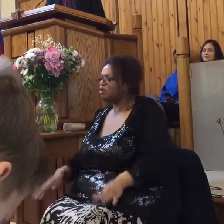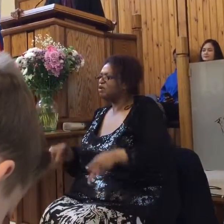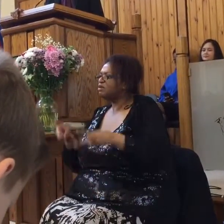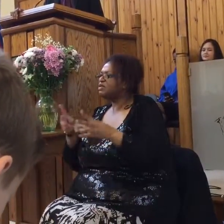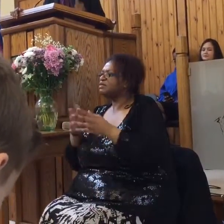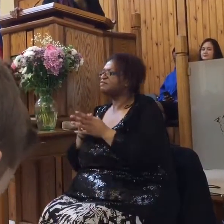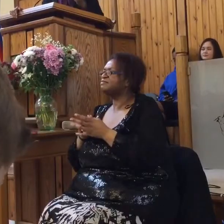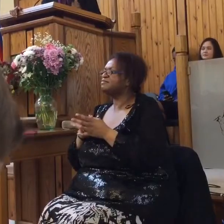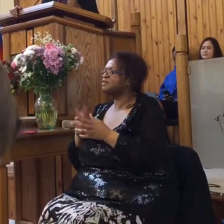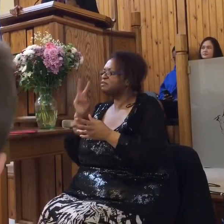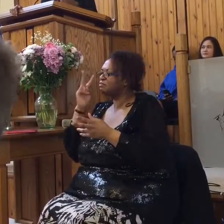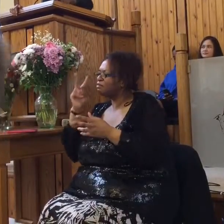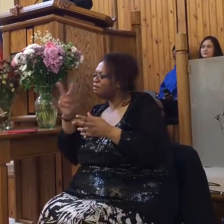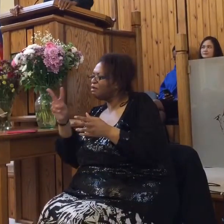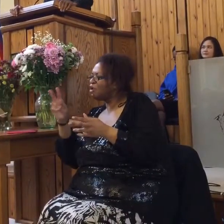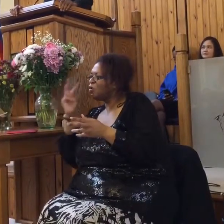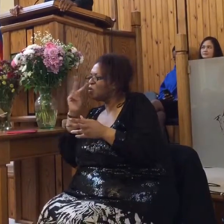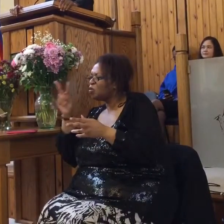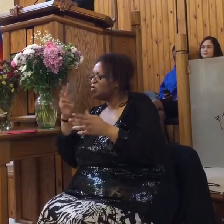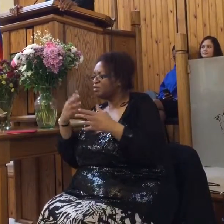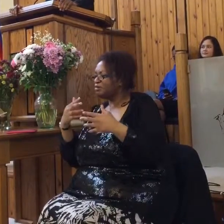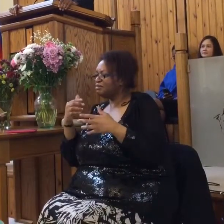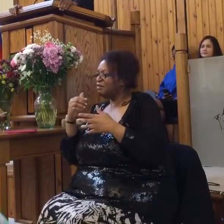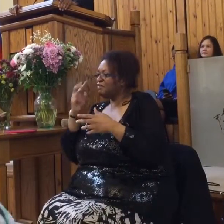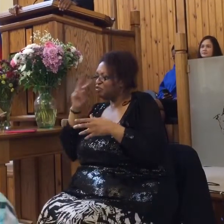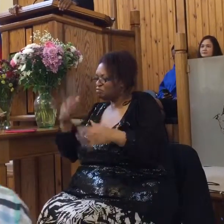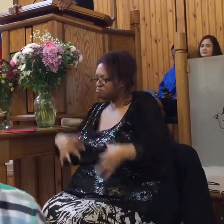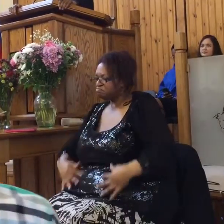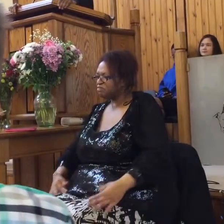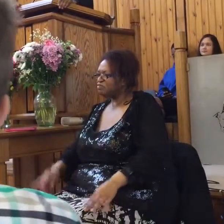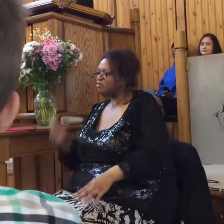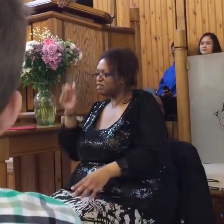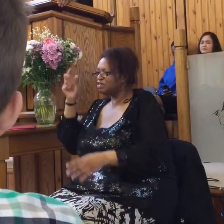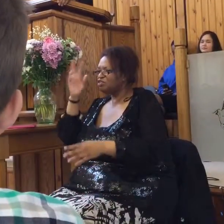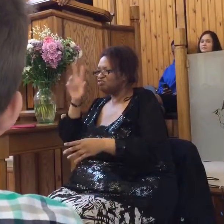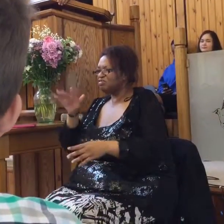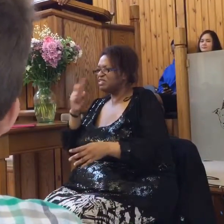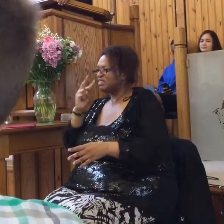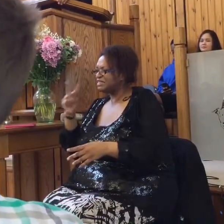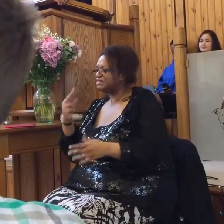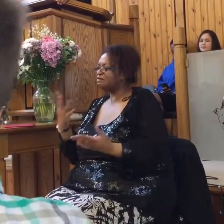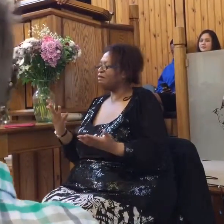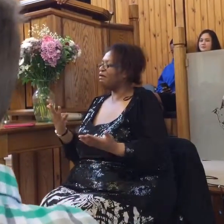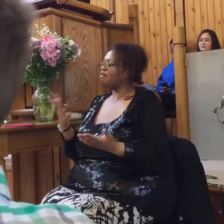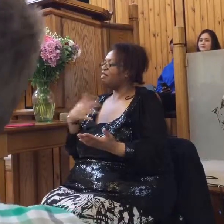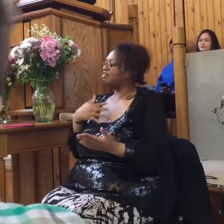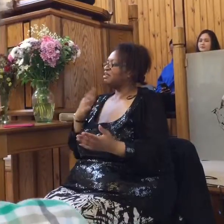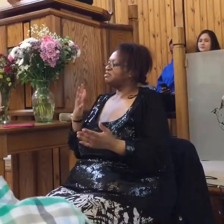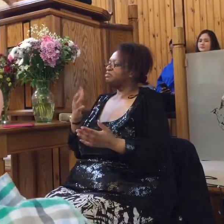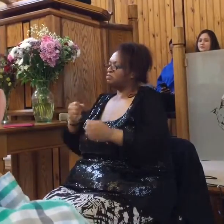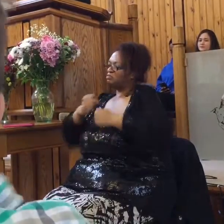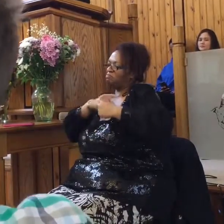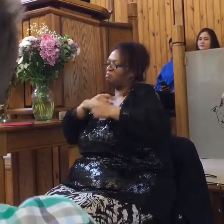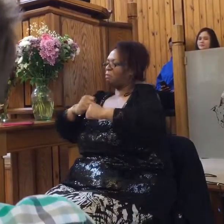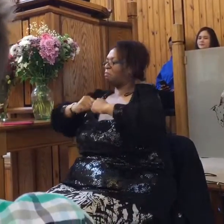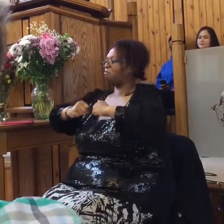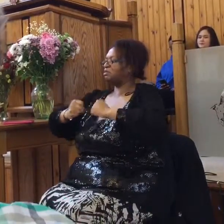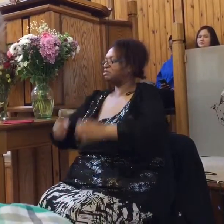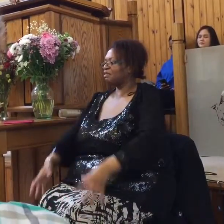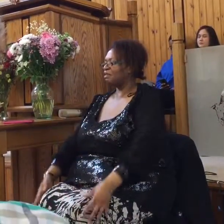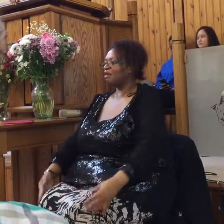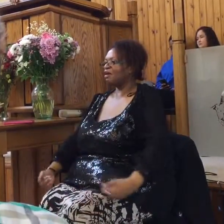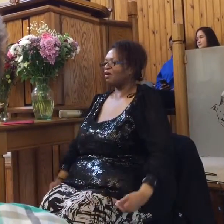Will the strangers be drawn to God by my dress code? Or are they going to be drawn lustfully to my muscles or